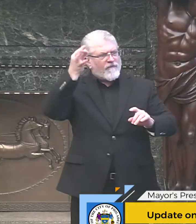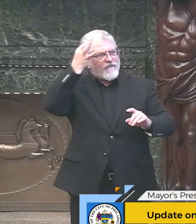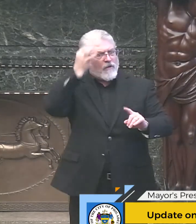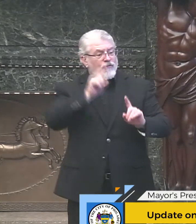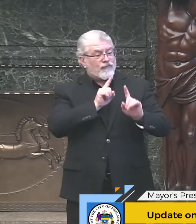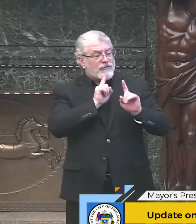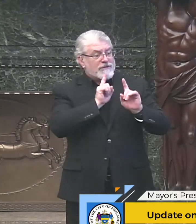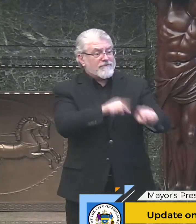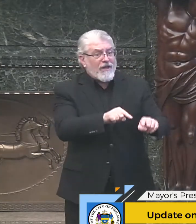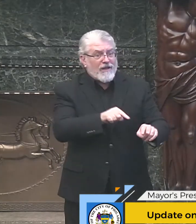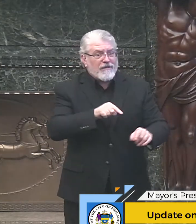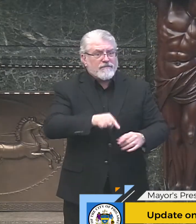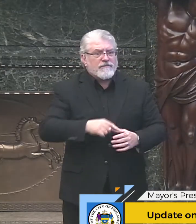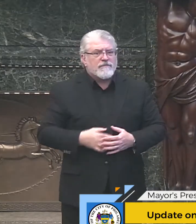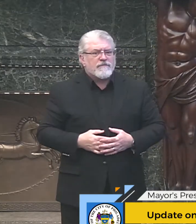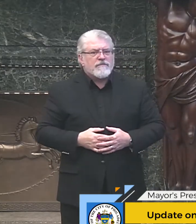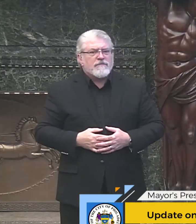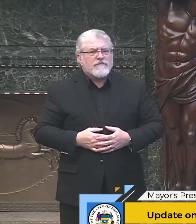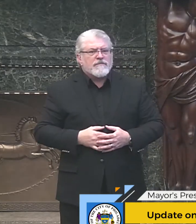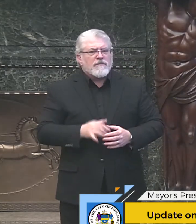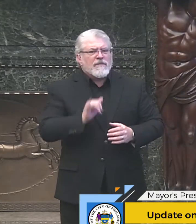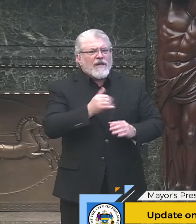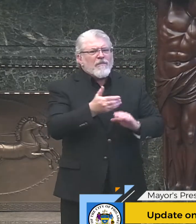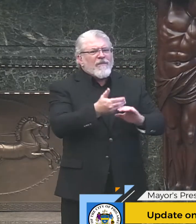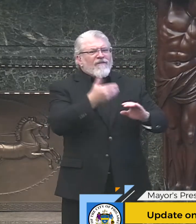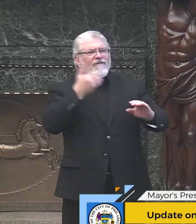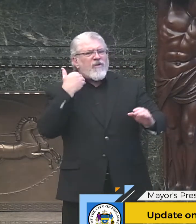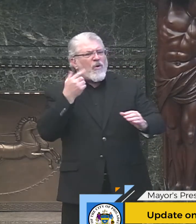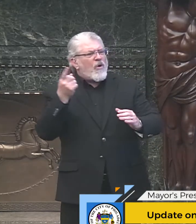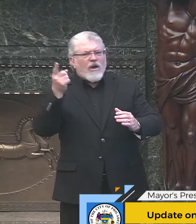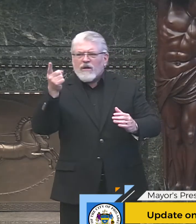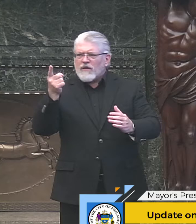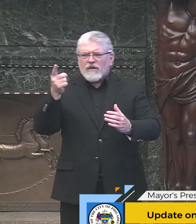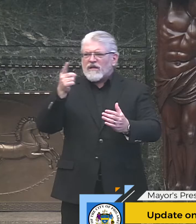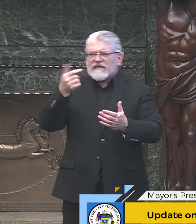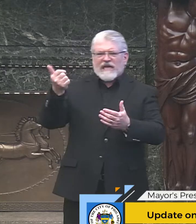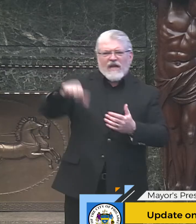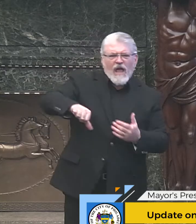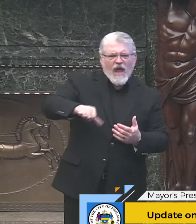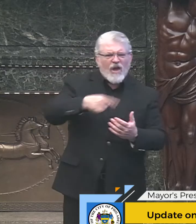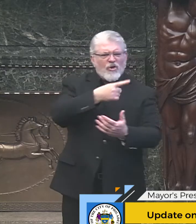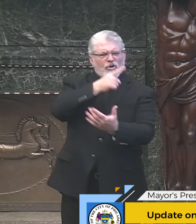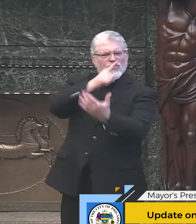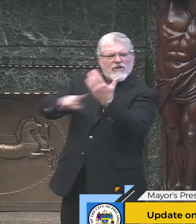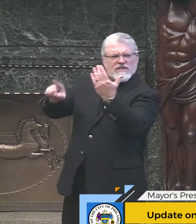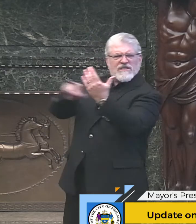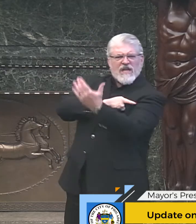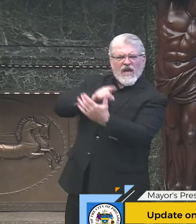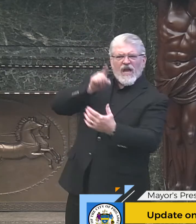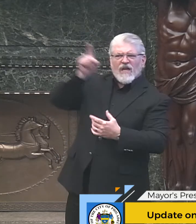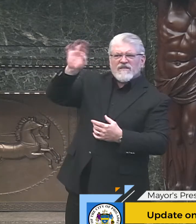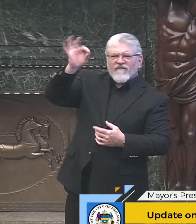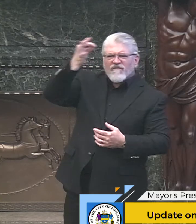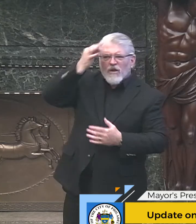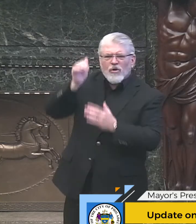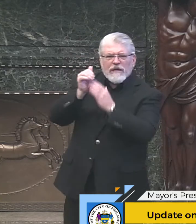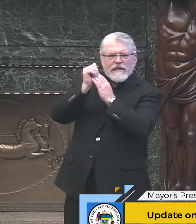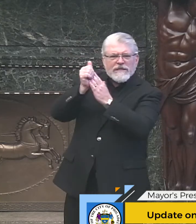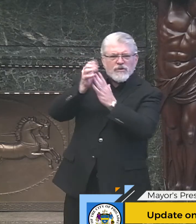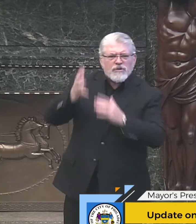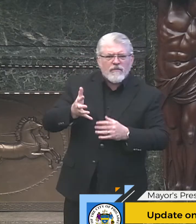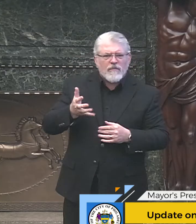previously been declining to criticize, federal leadership on this, just to make sure everyone's getting along